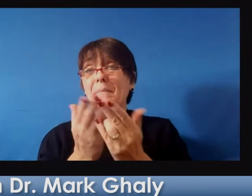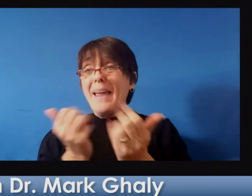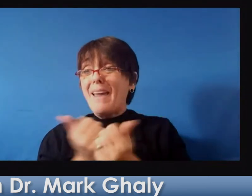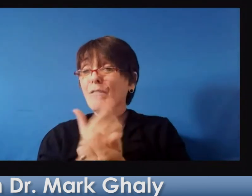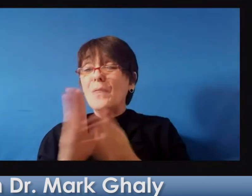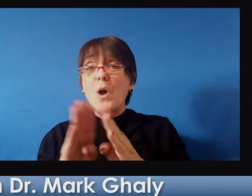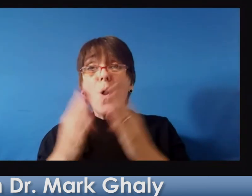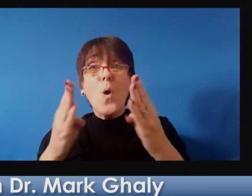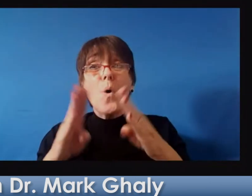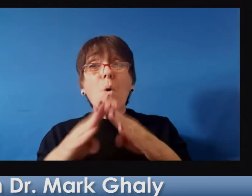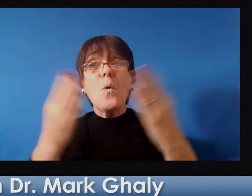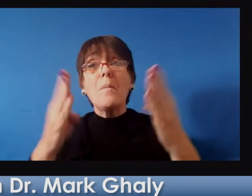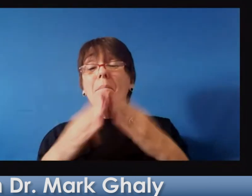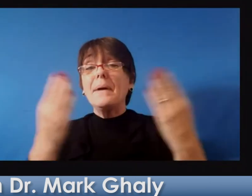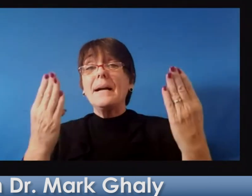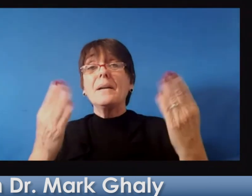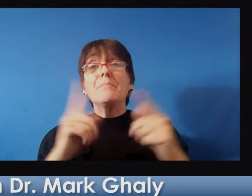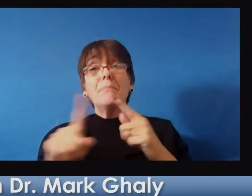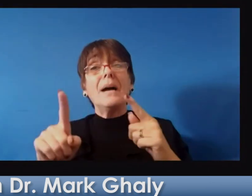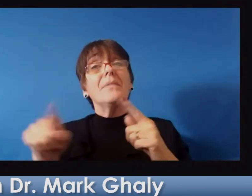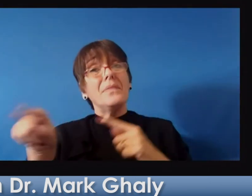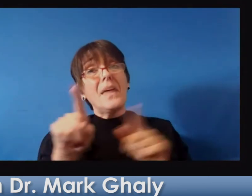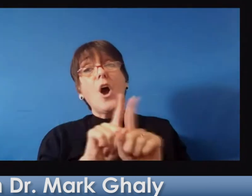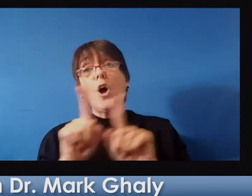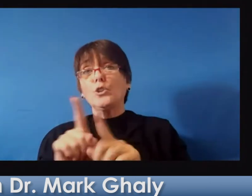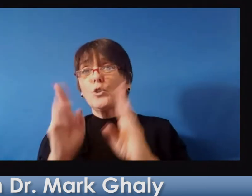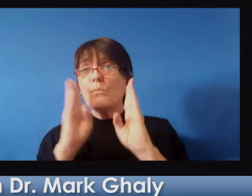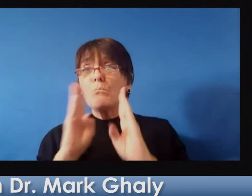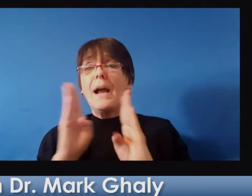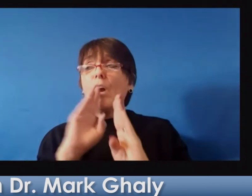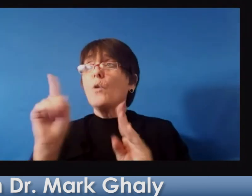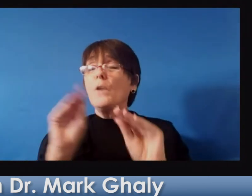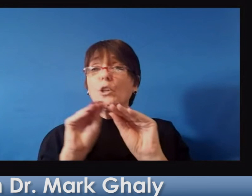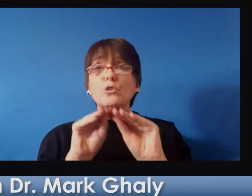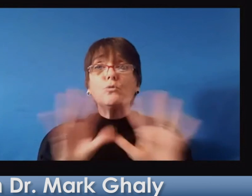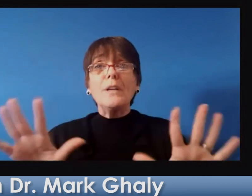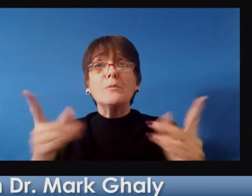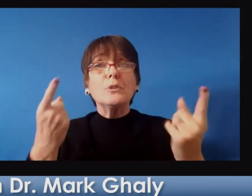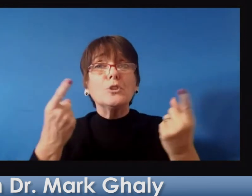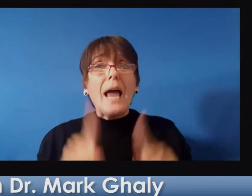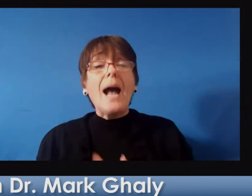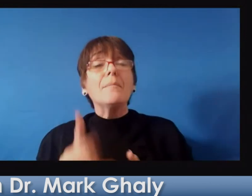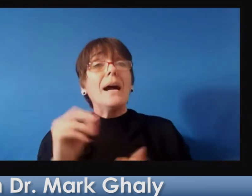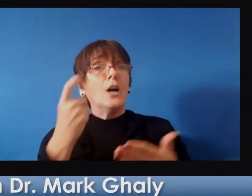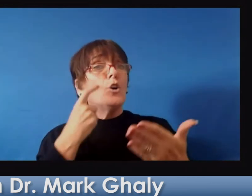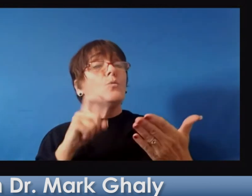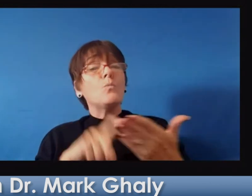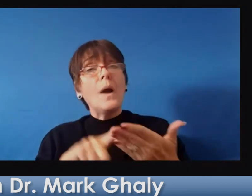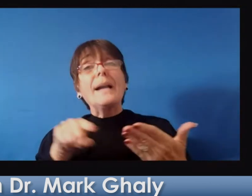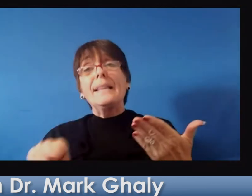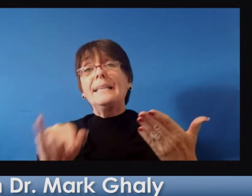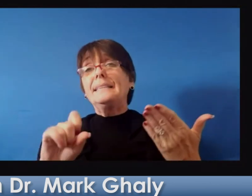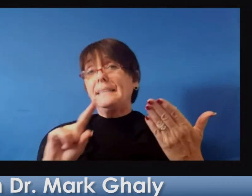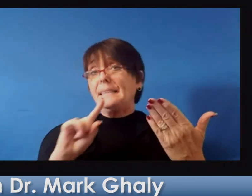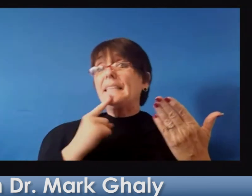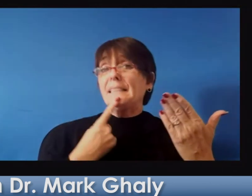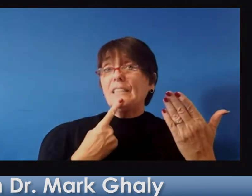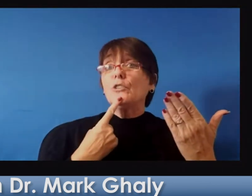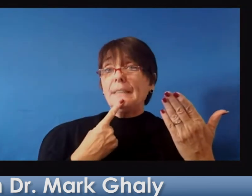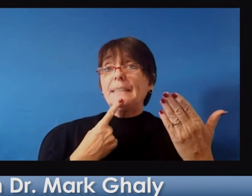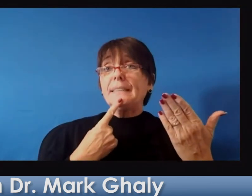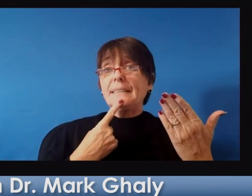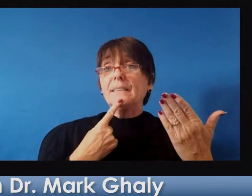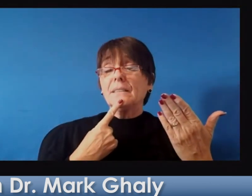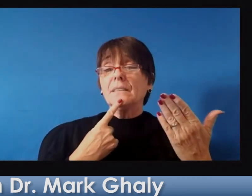but first and foremost, to pay attention to transmission, to recognize that this is a serious and